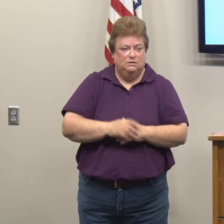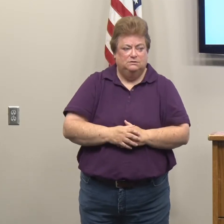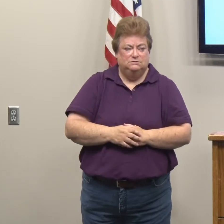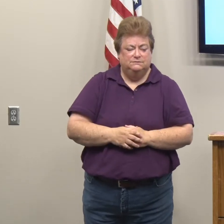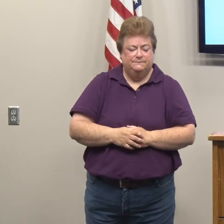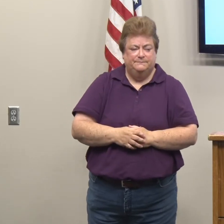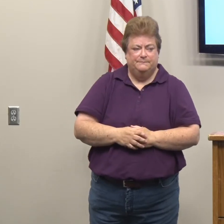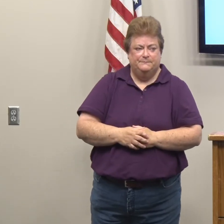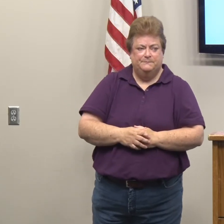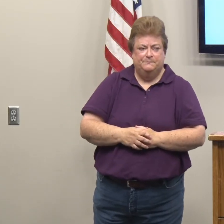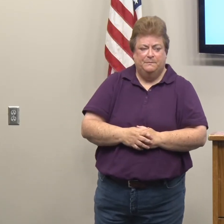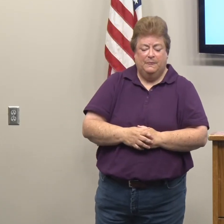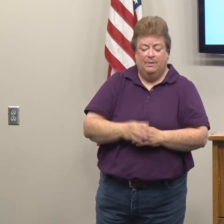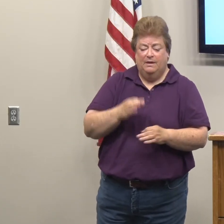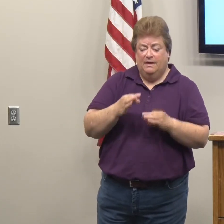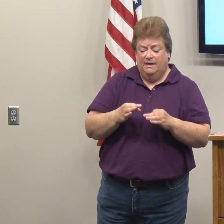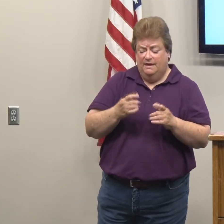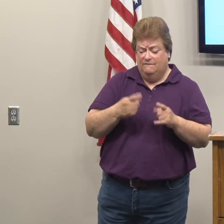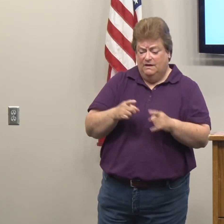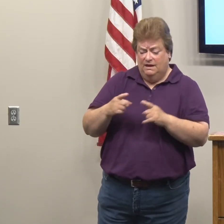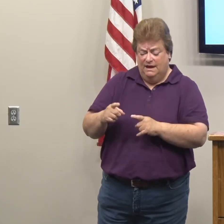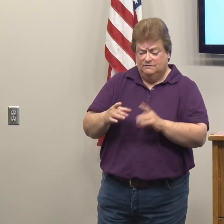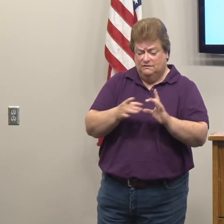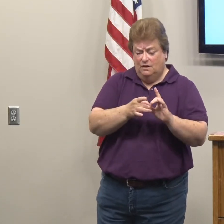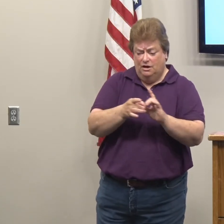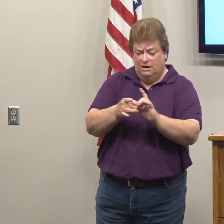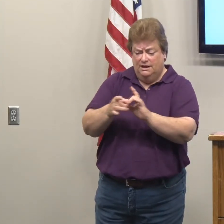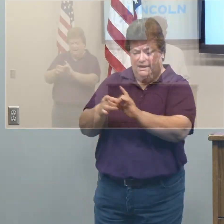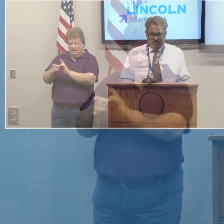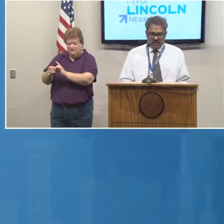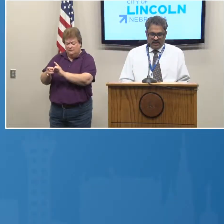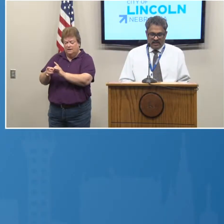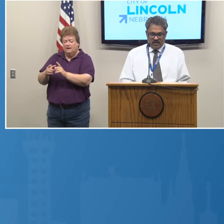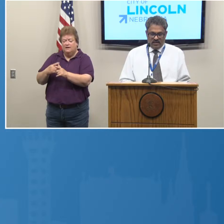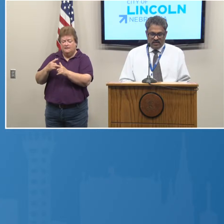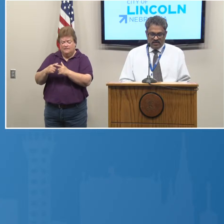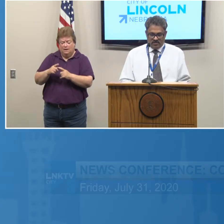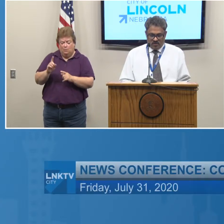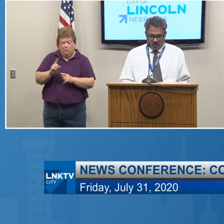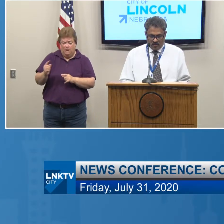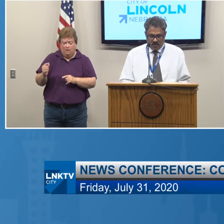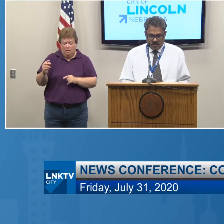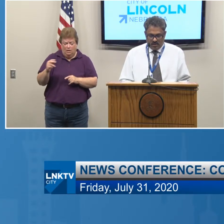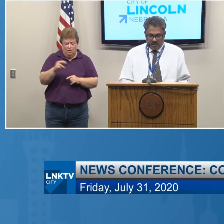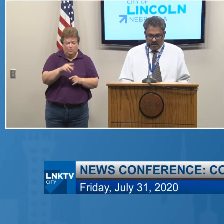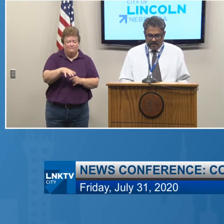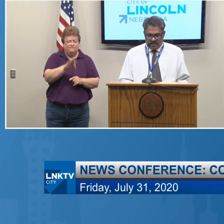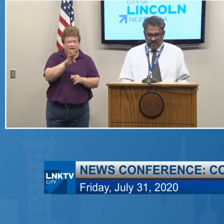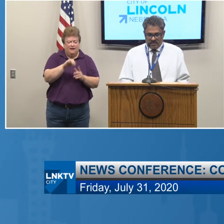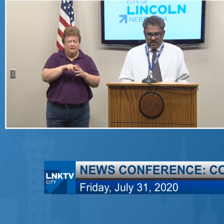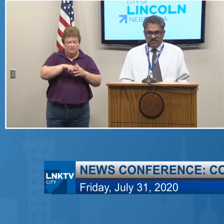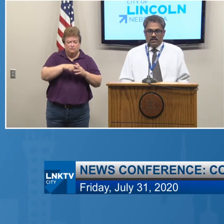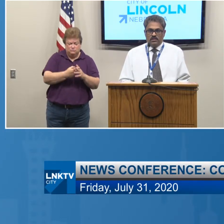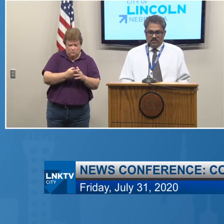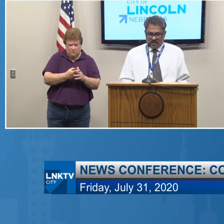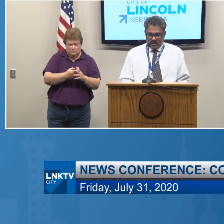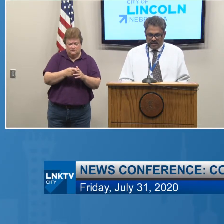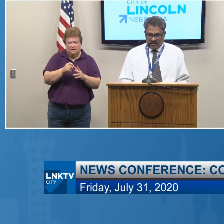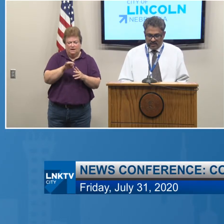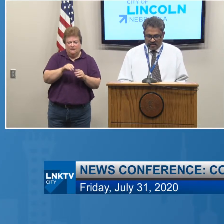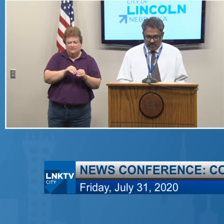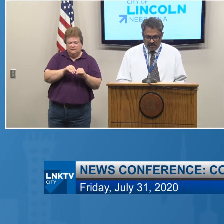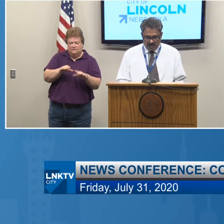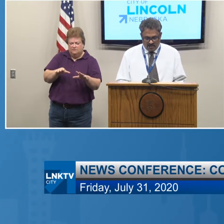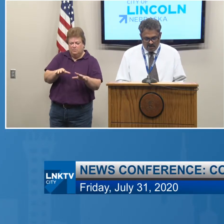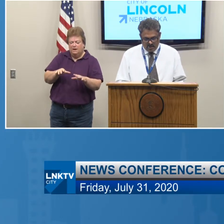Also, if the cases are connected, then the source of the spread of COVID-19 is known, and it is easier to